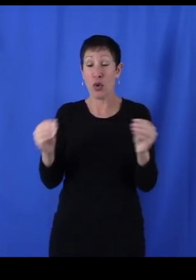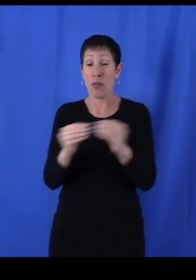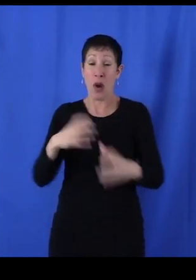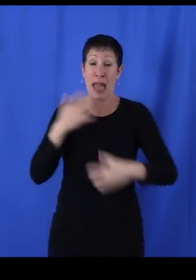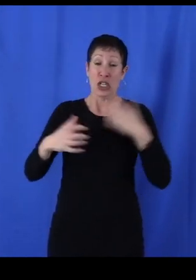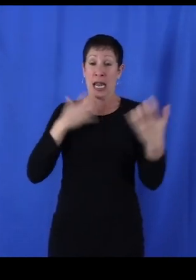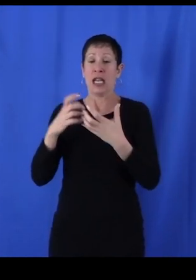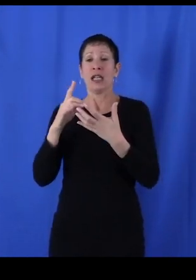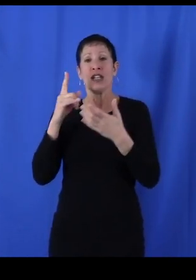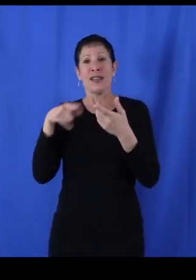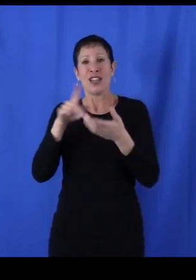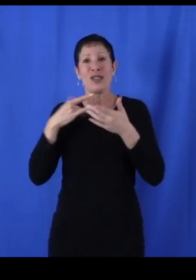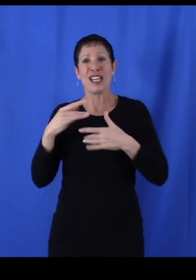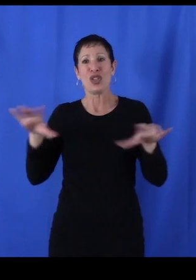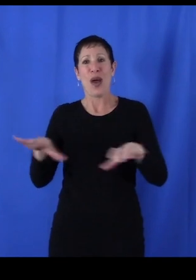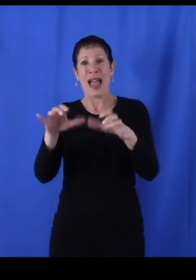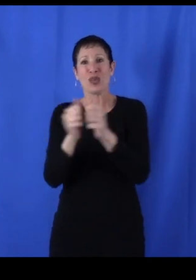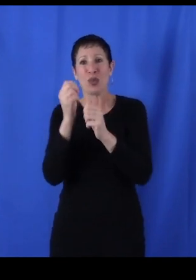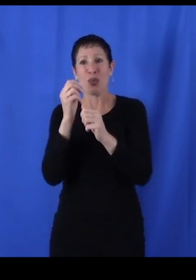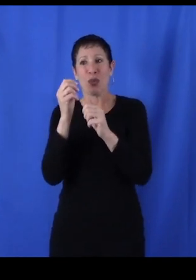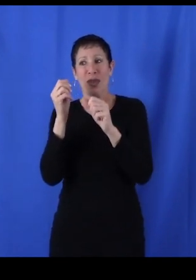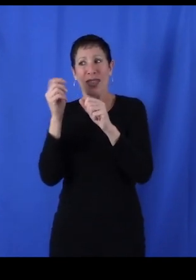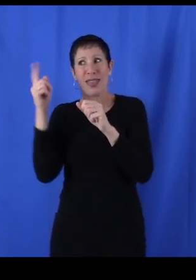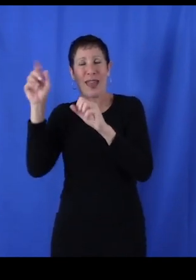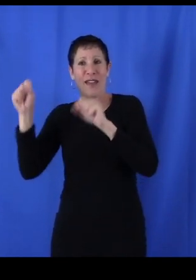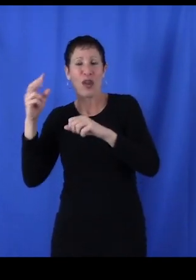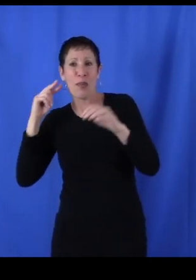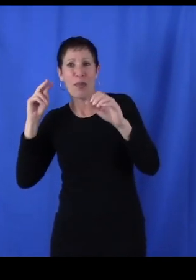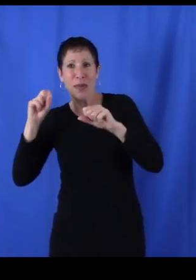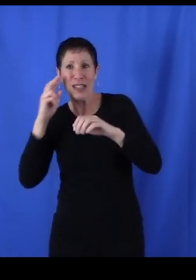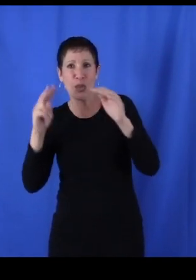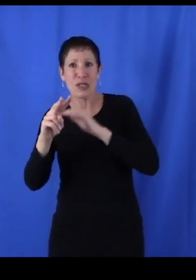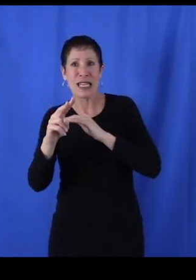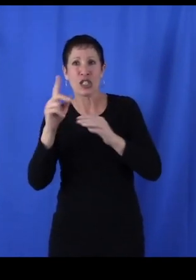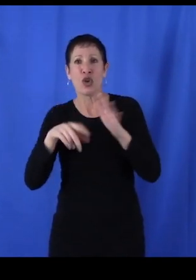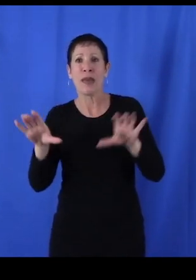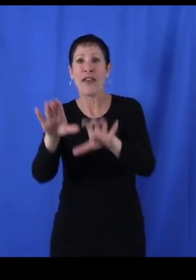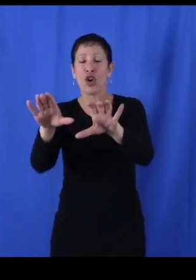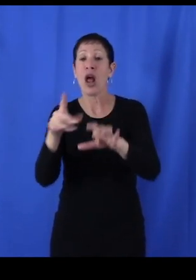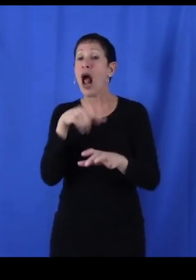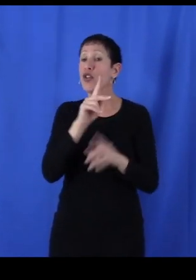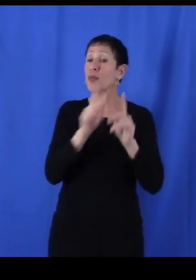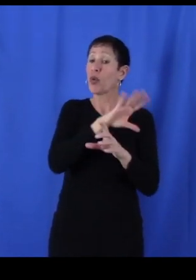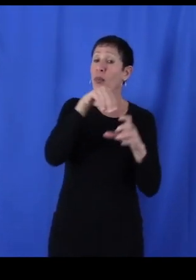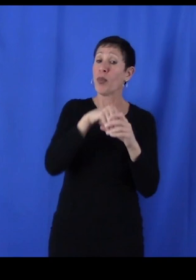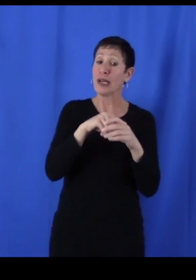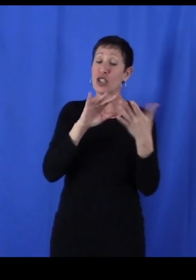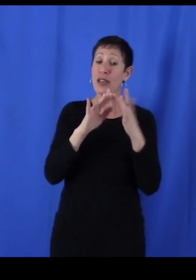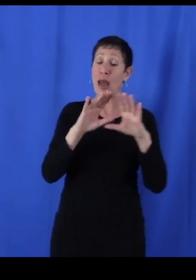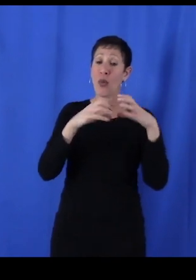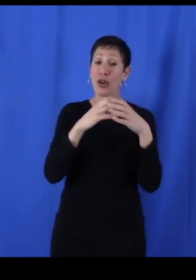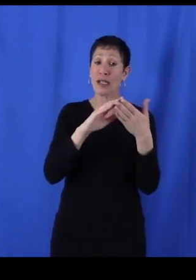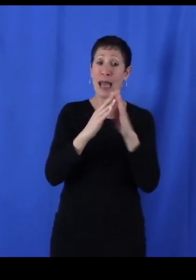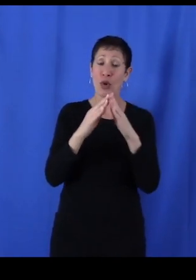most predictably. Right? And again, these people were put into their network neighborhoods not based on the majority of their